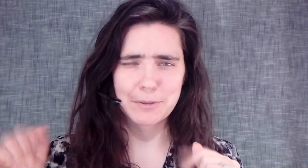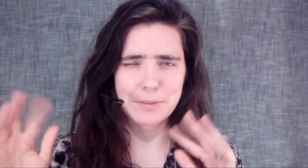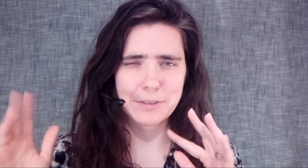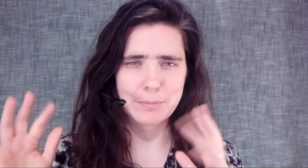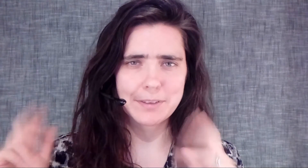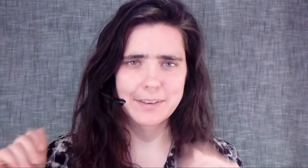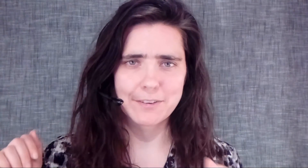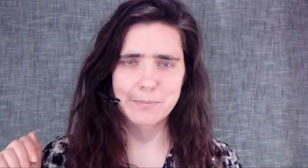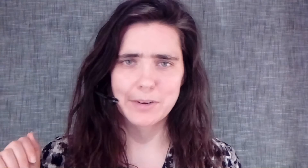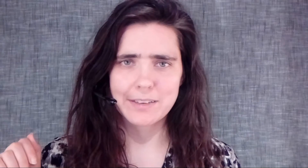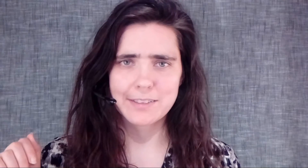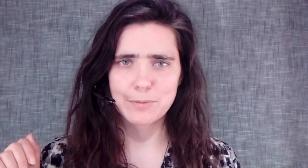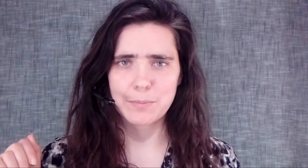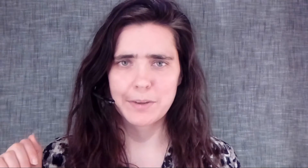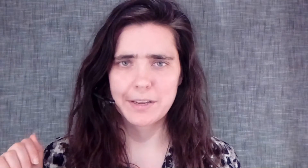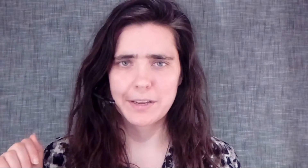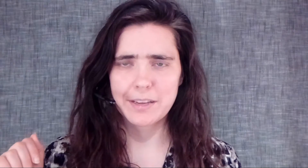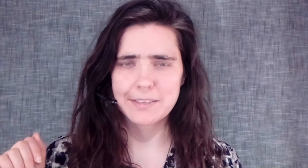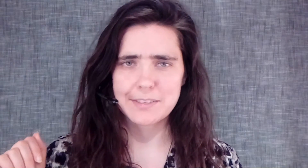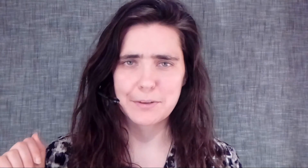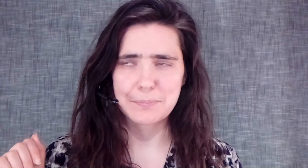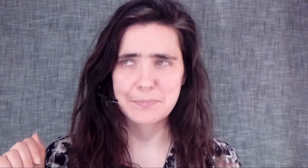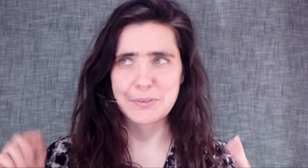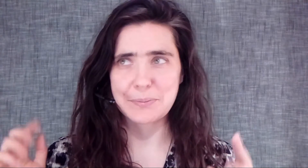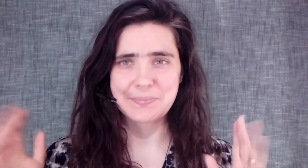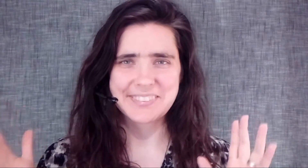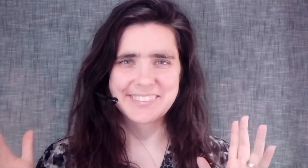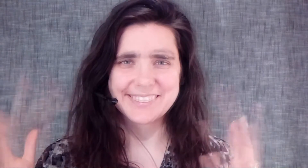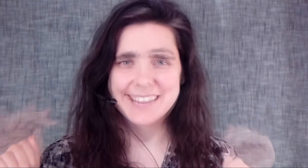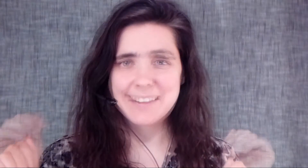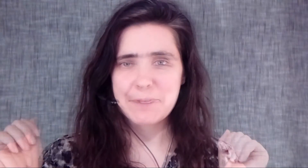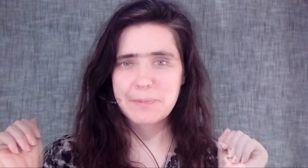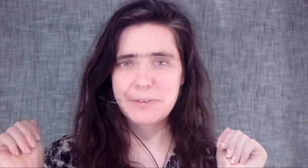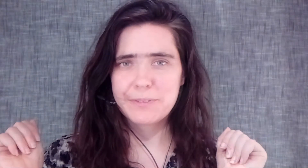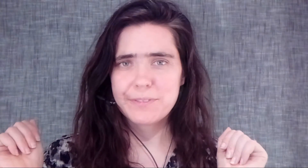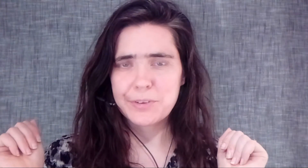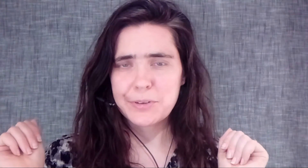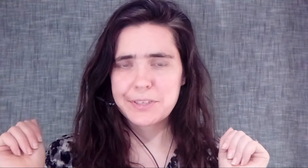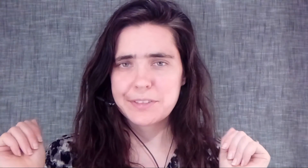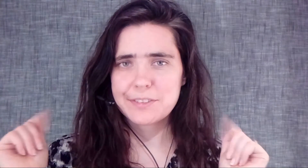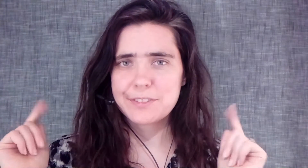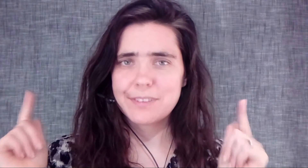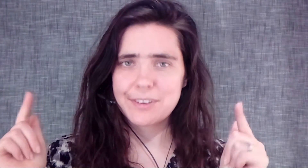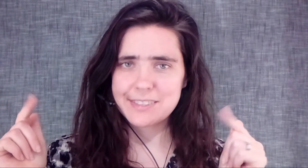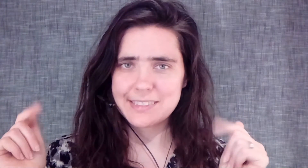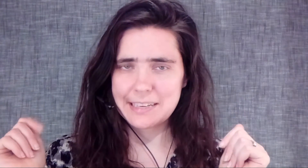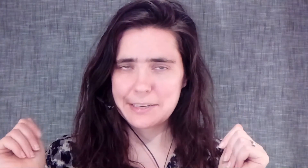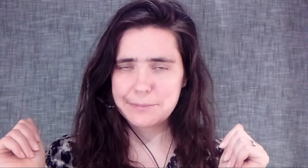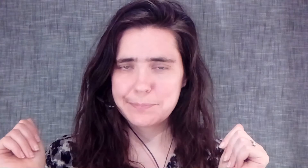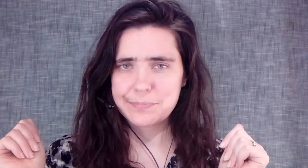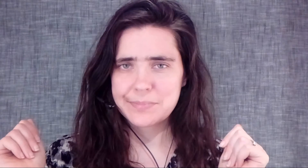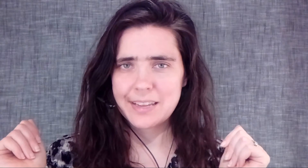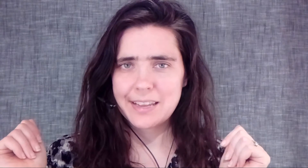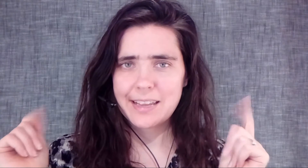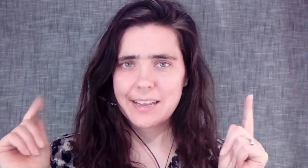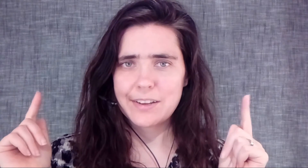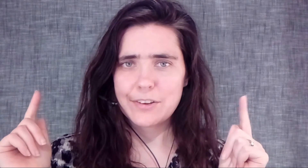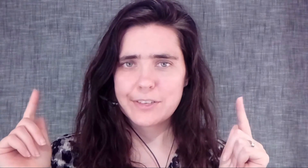I'm a little bit out of practice with my ASL. So now we'll move on to Auslan.